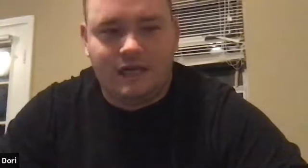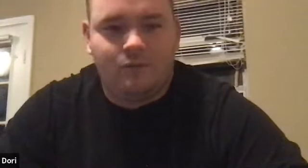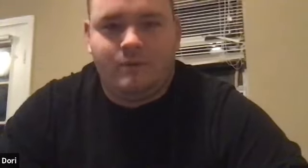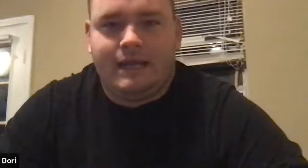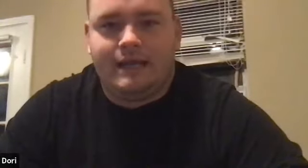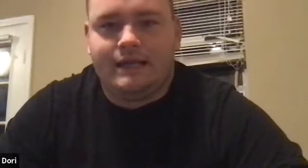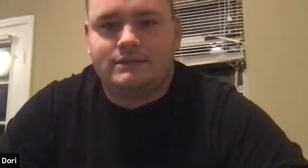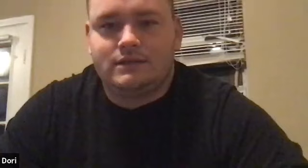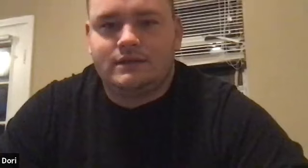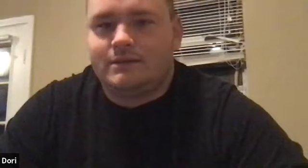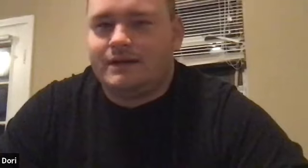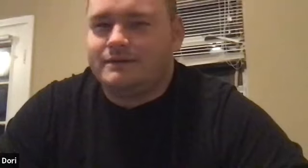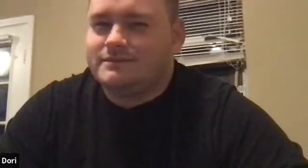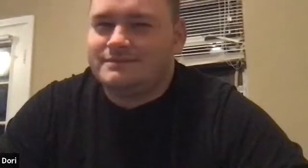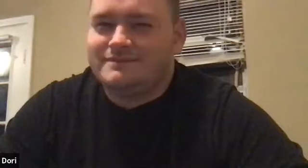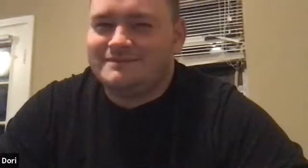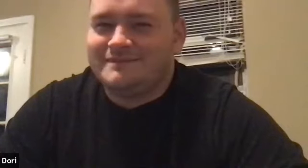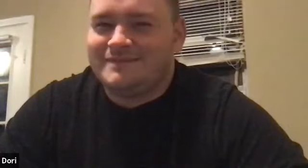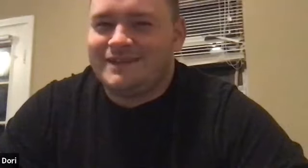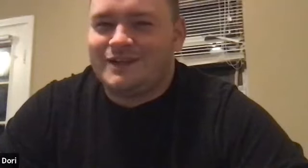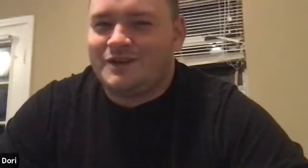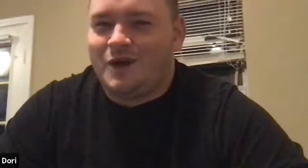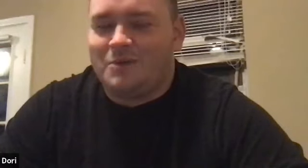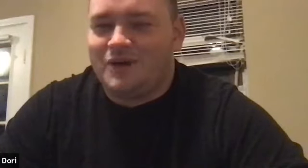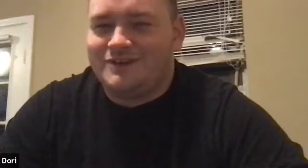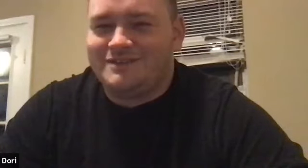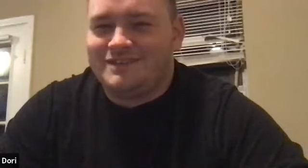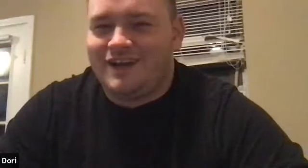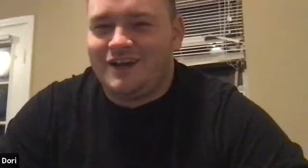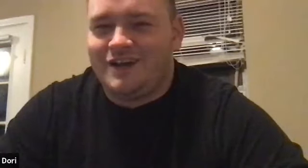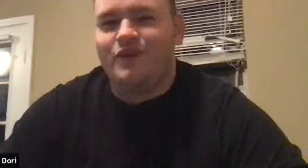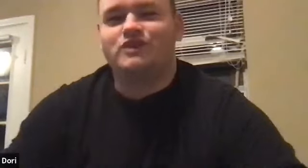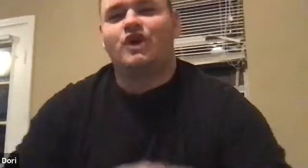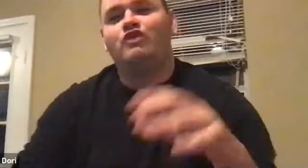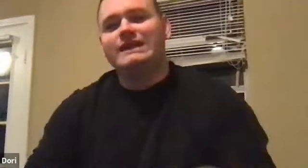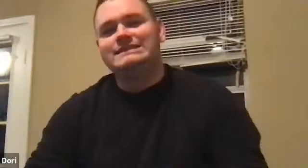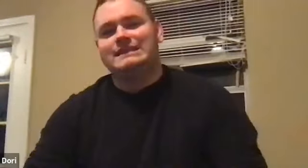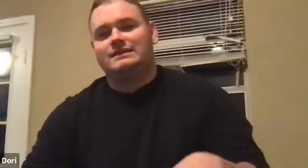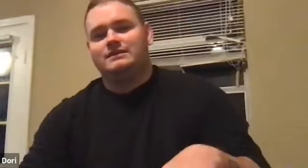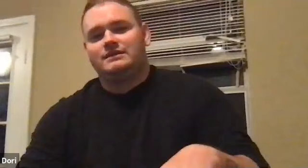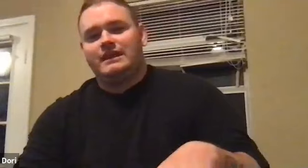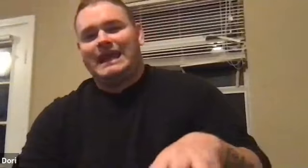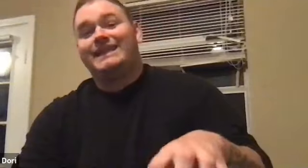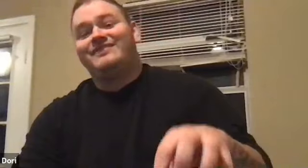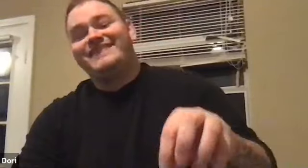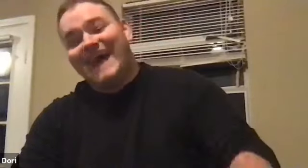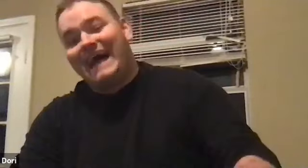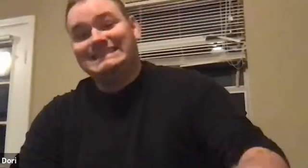dealing with me, I guess. I'm like, no, but no. There's a reason in that